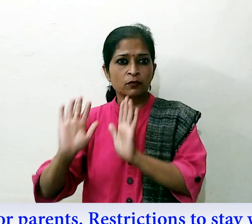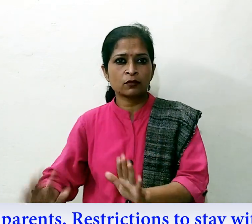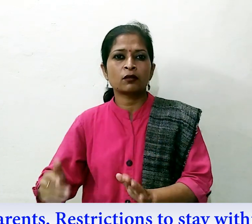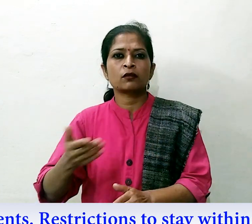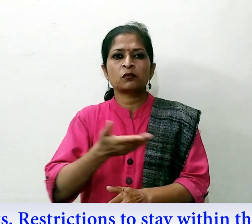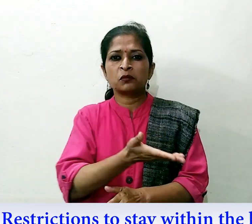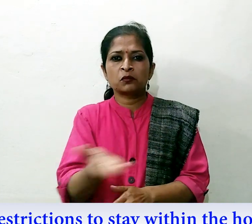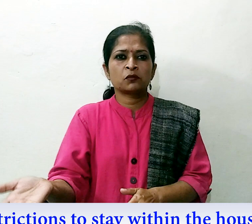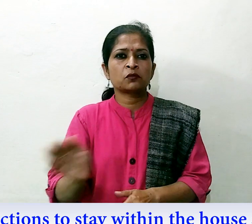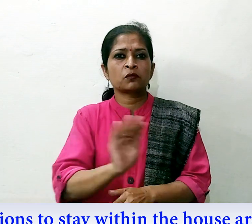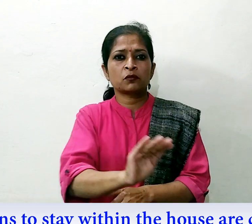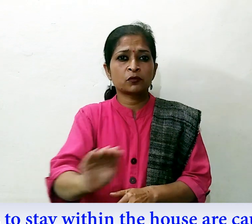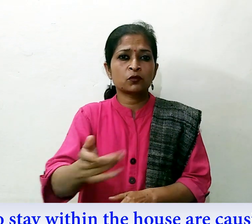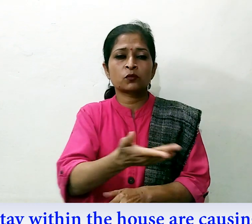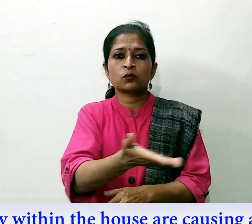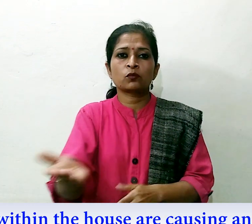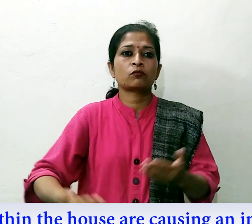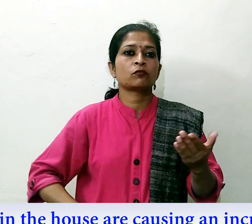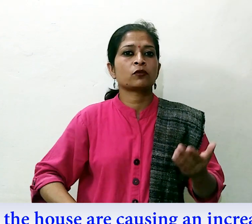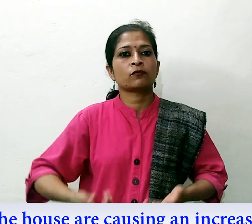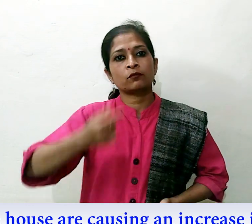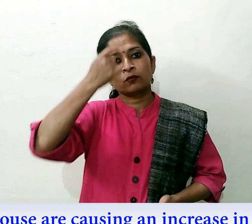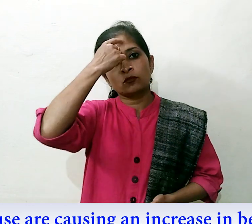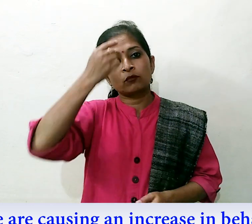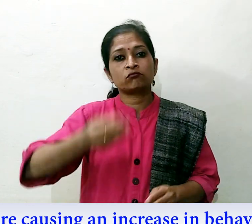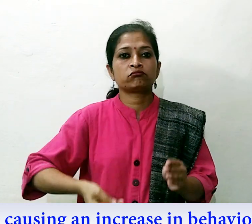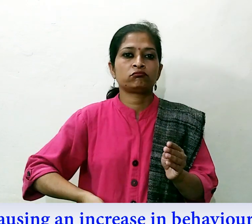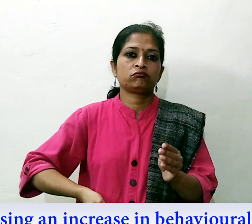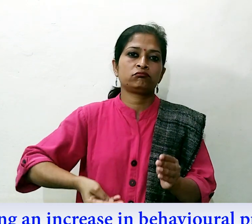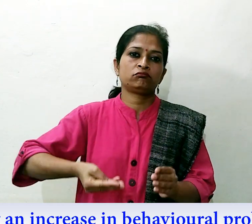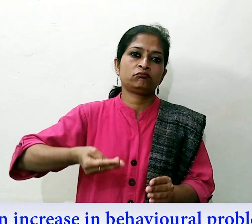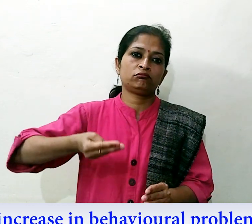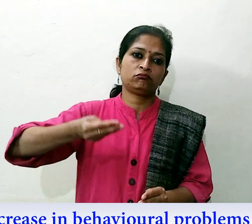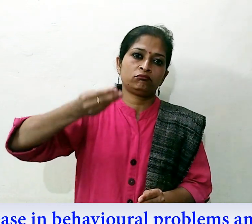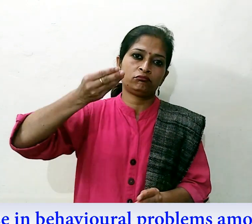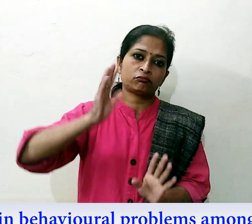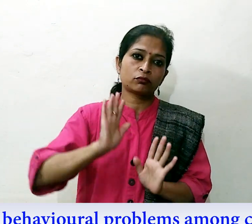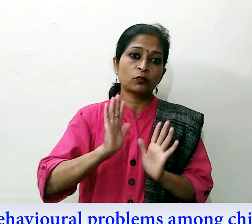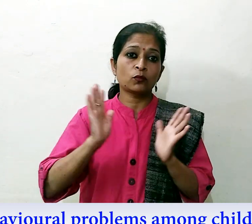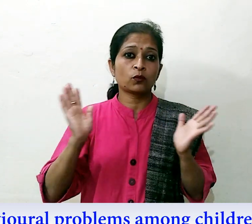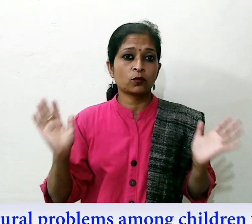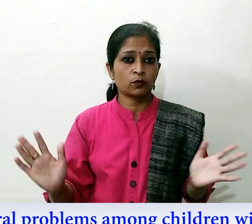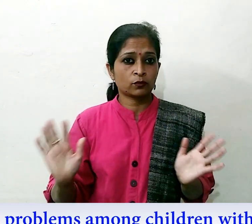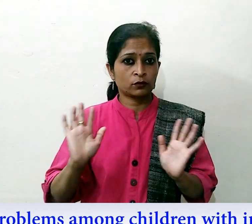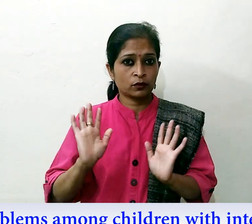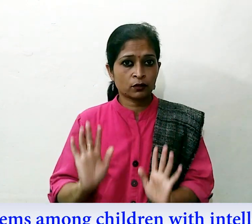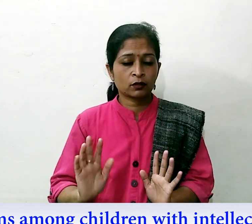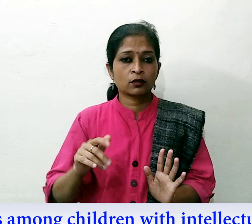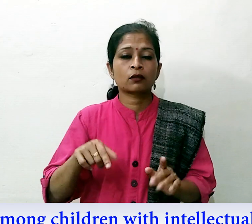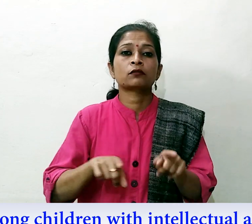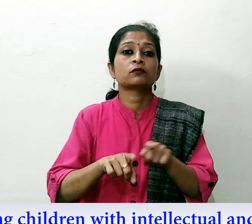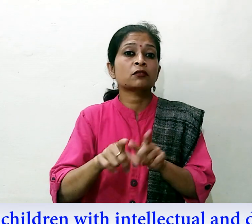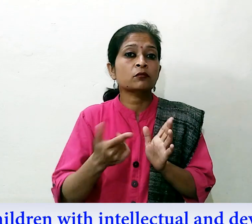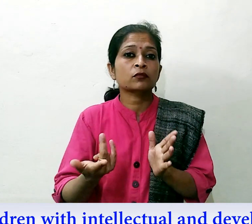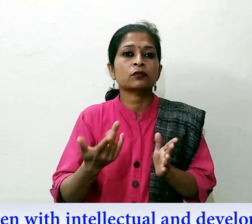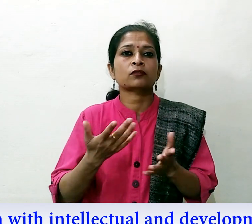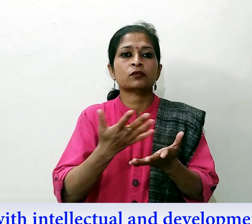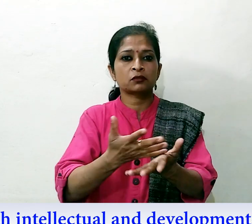an increase in behavioral problems among children with intellectual and developmental disabilities, such as